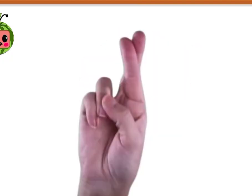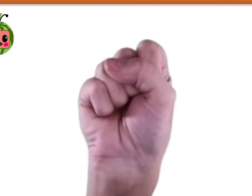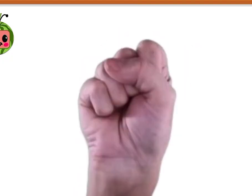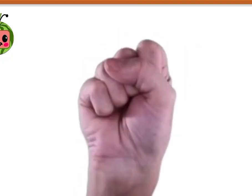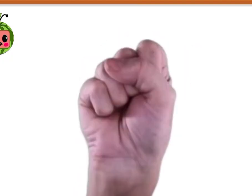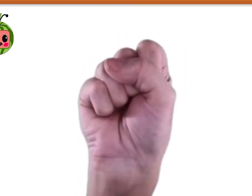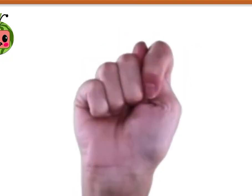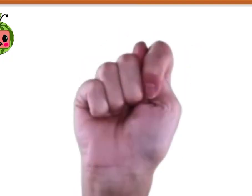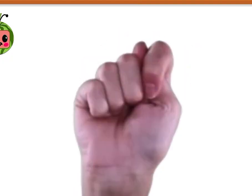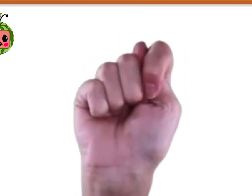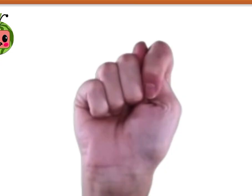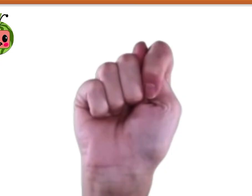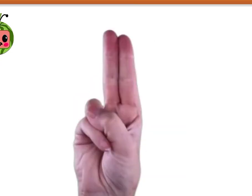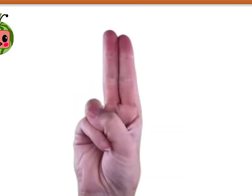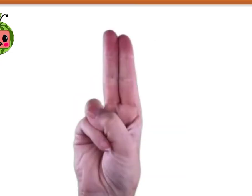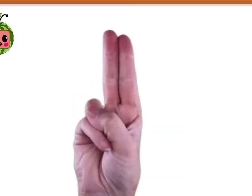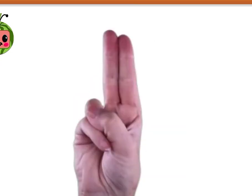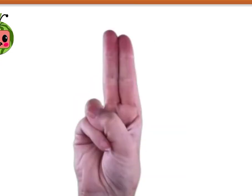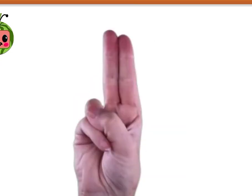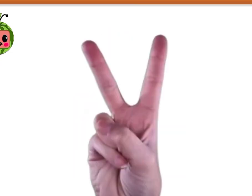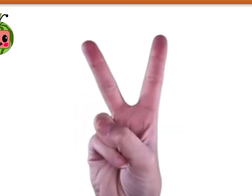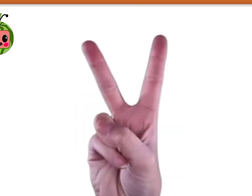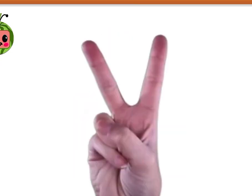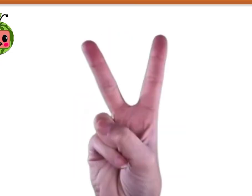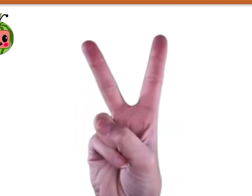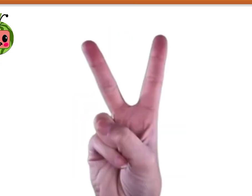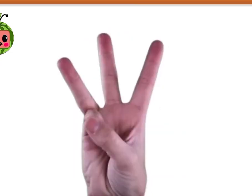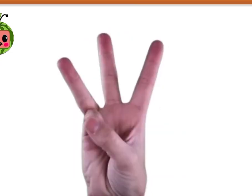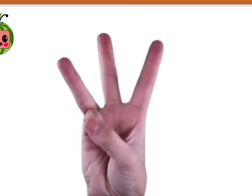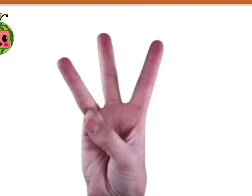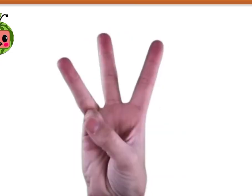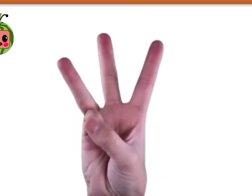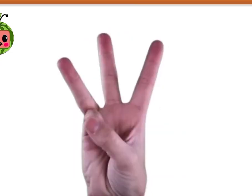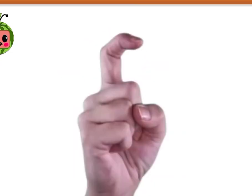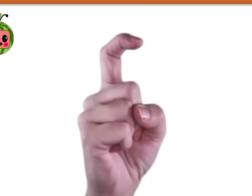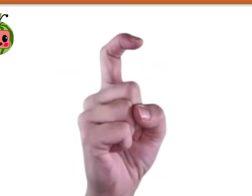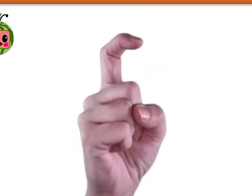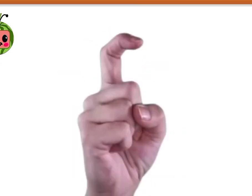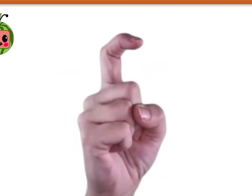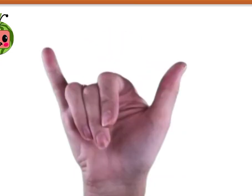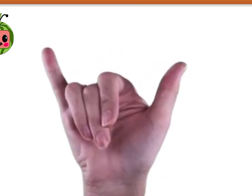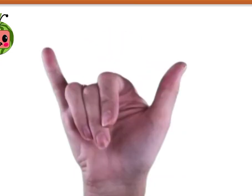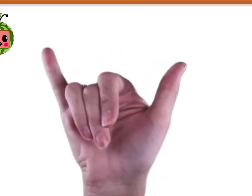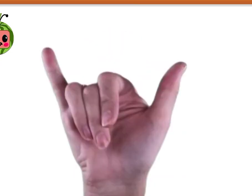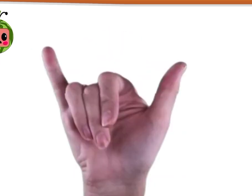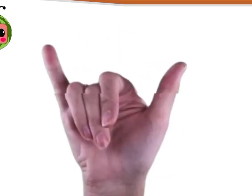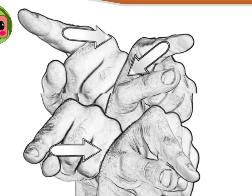S, T, U, V, W, X, Y, and Z.